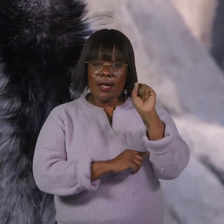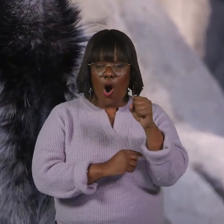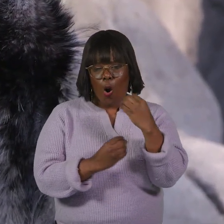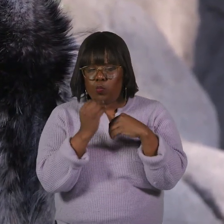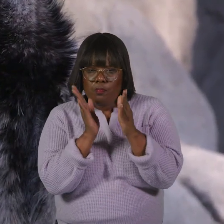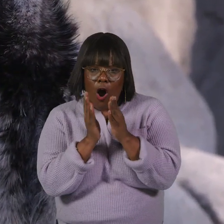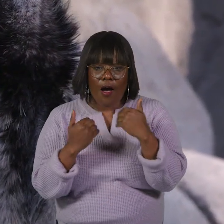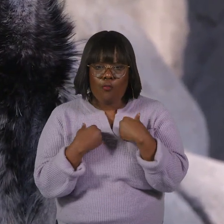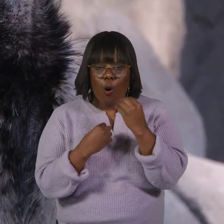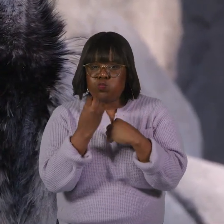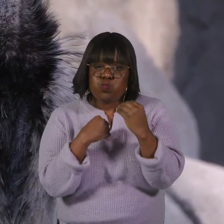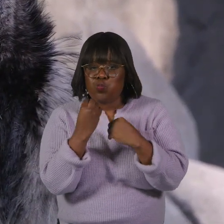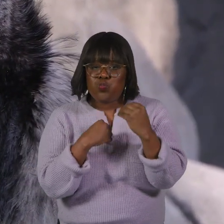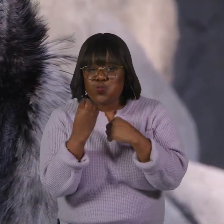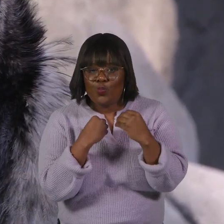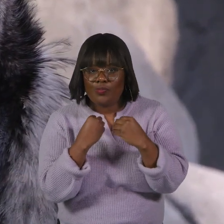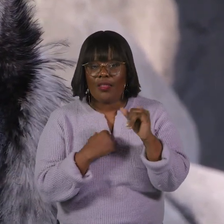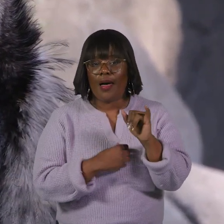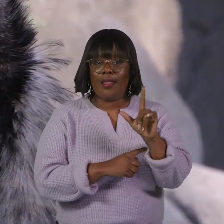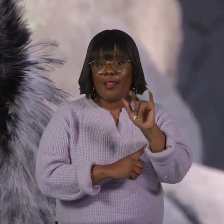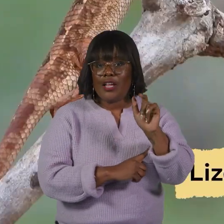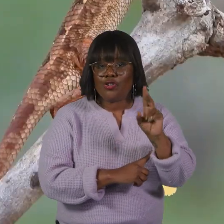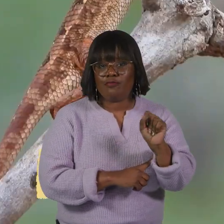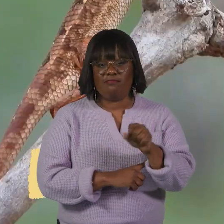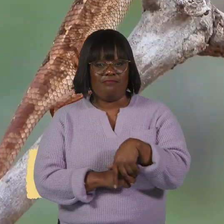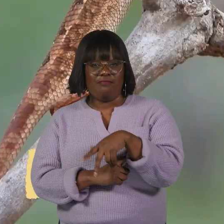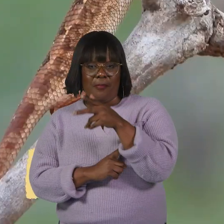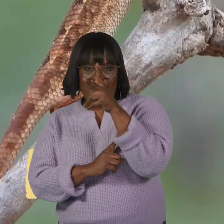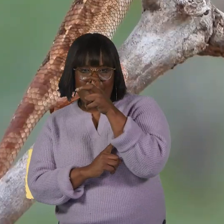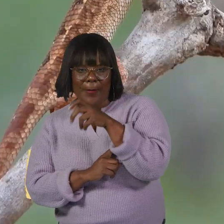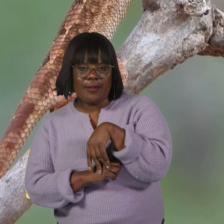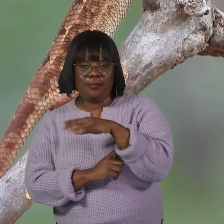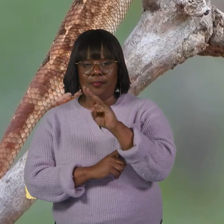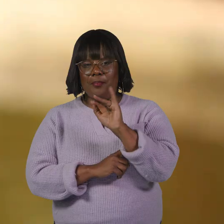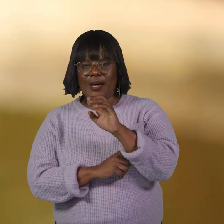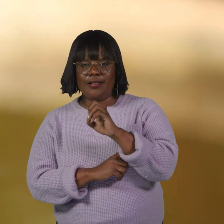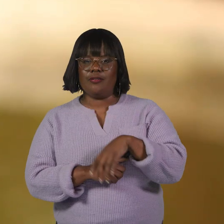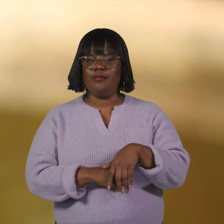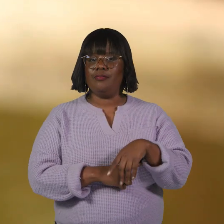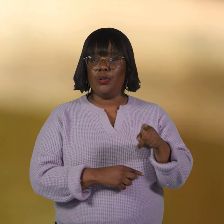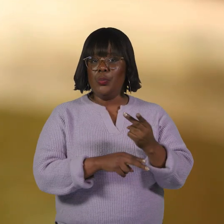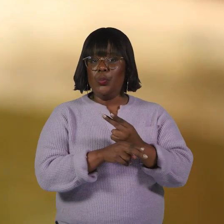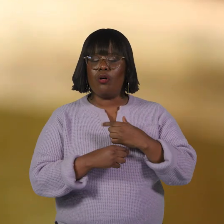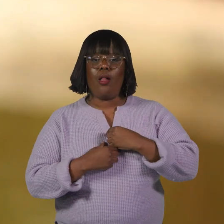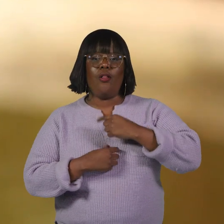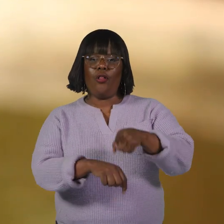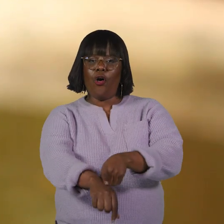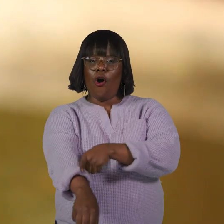emus can gobble up small animals like lizards and mice. They use their strong beaks to peck at